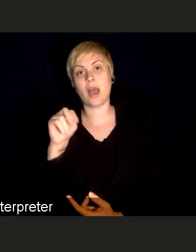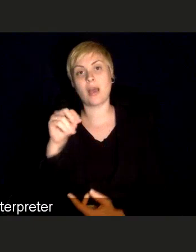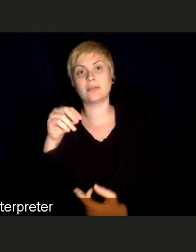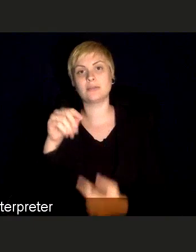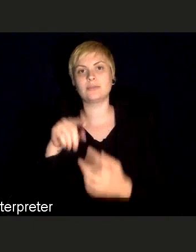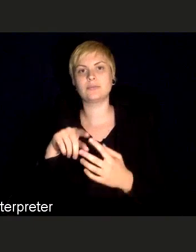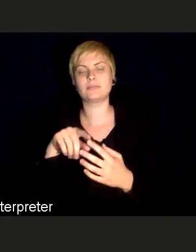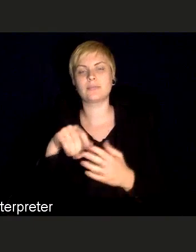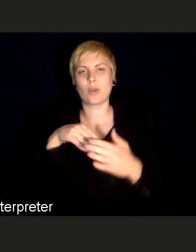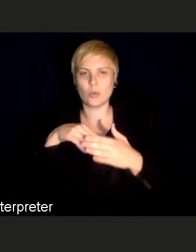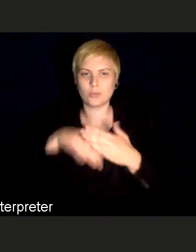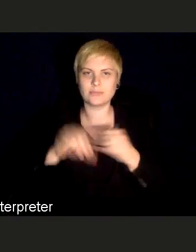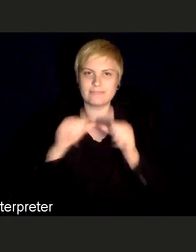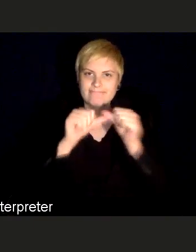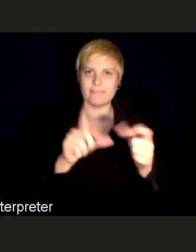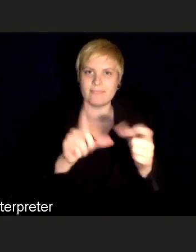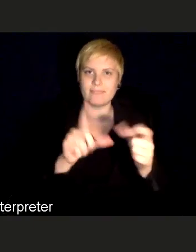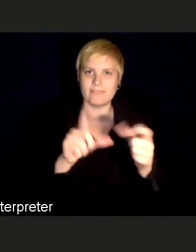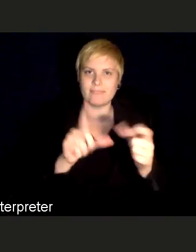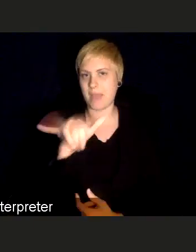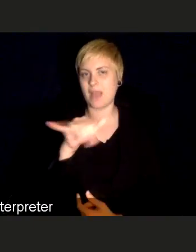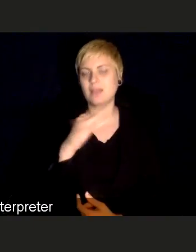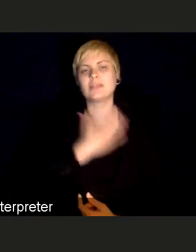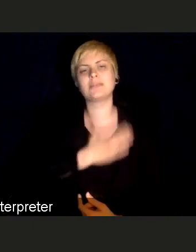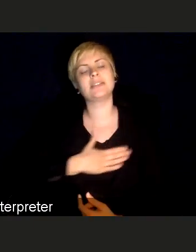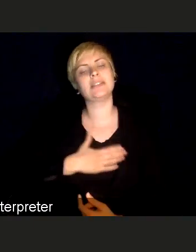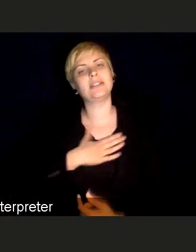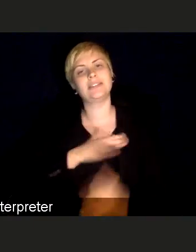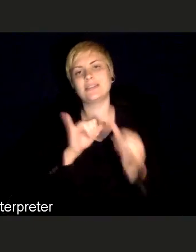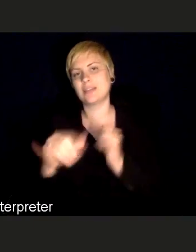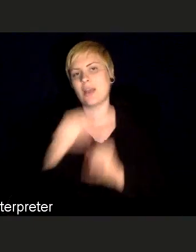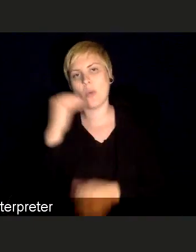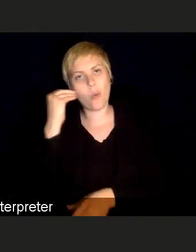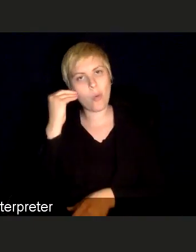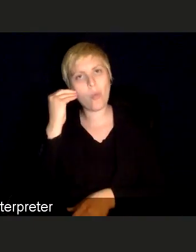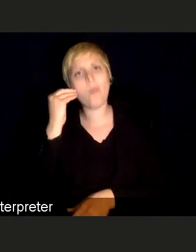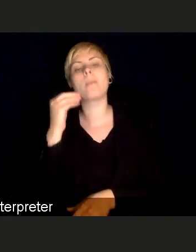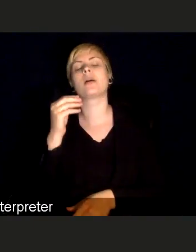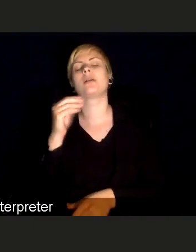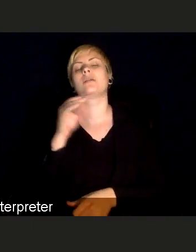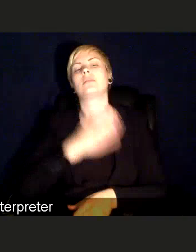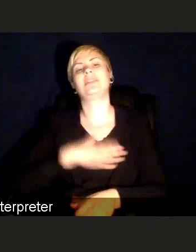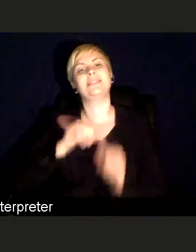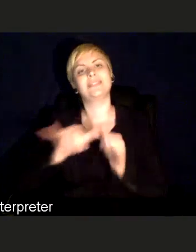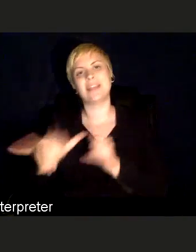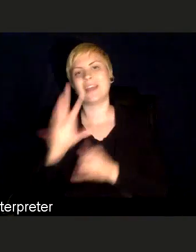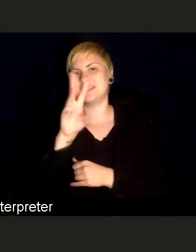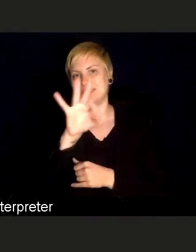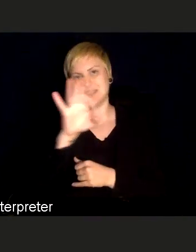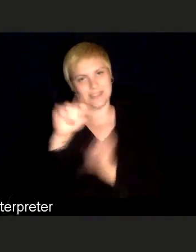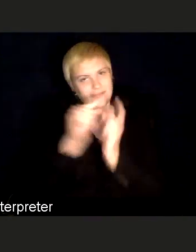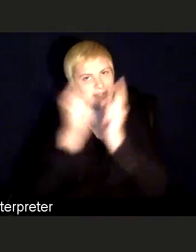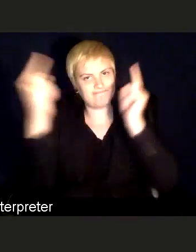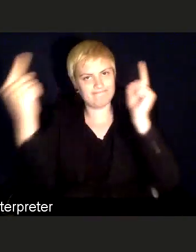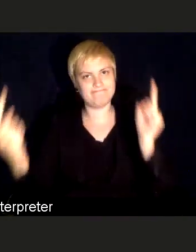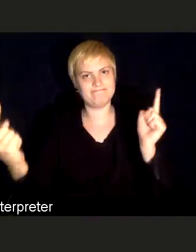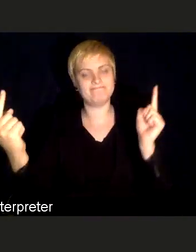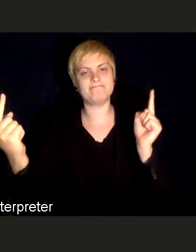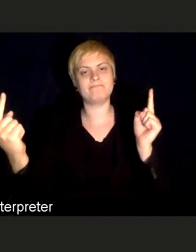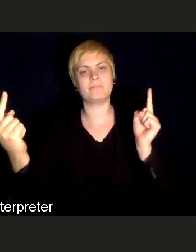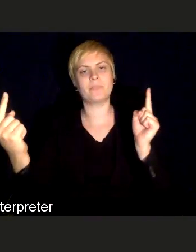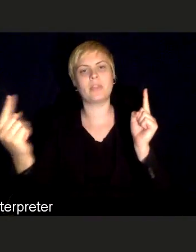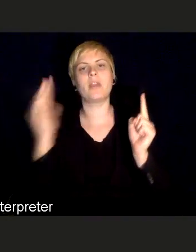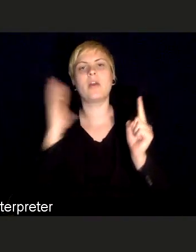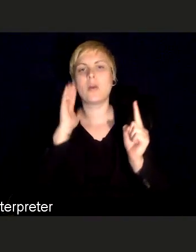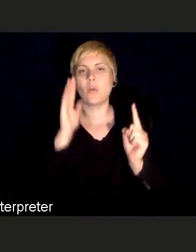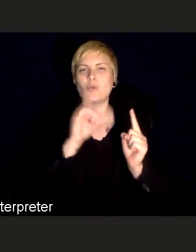sure to continue practice social distancing at home and remaining 6 feet apart from everyone. It's going to be very